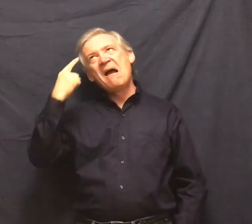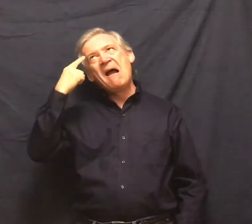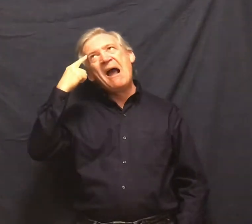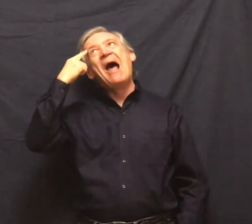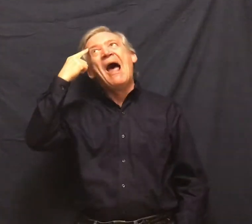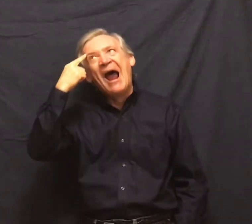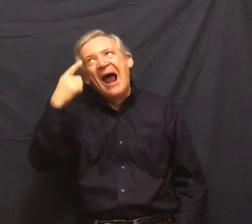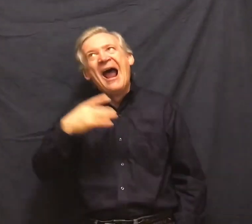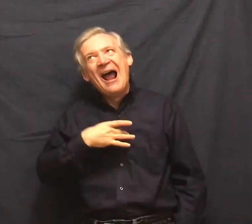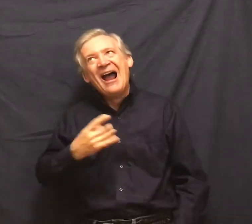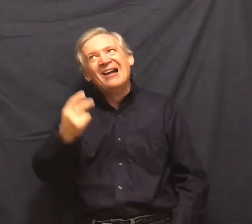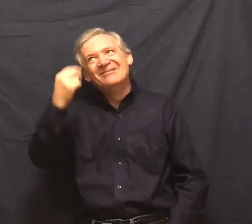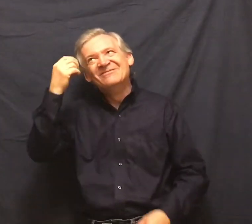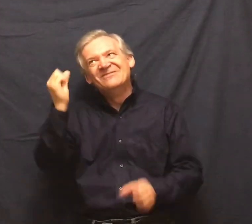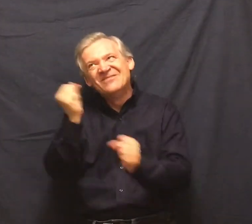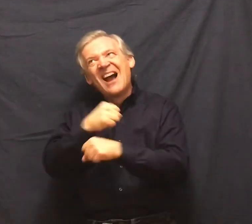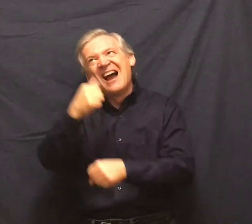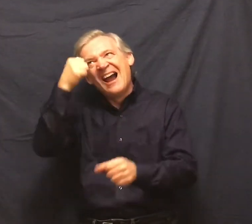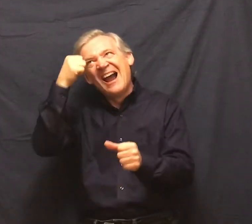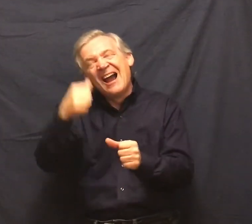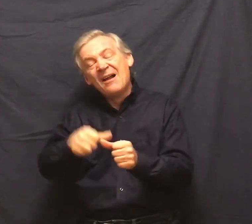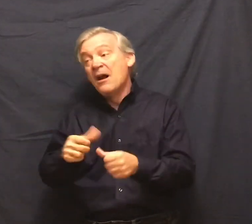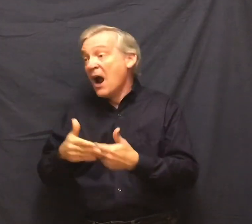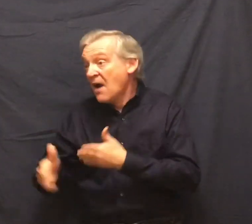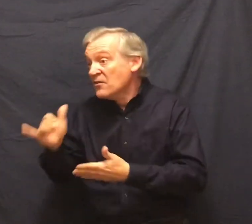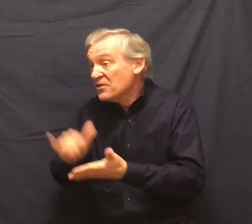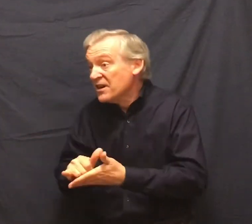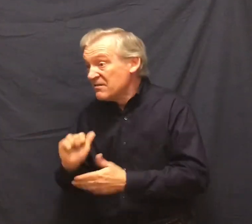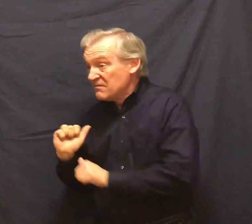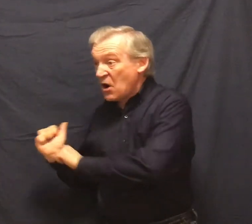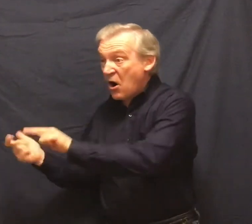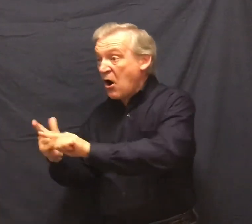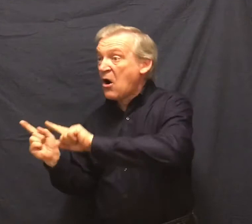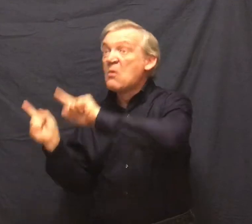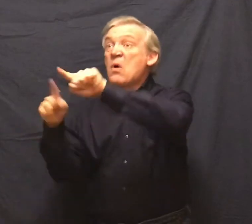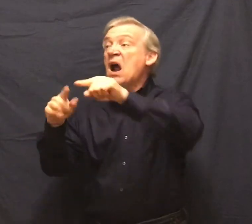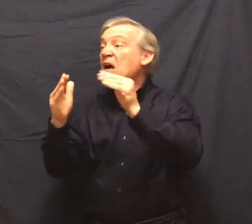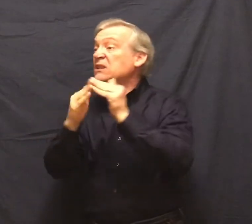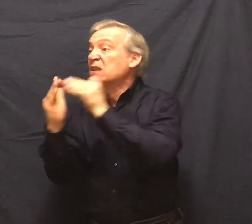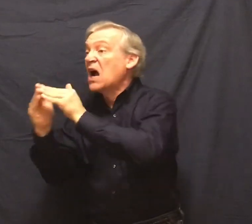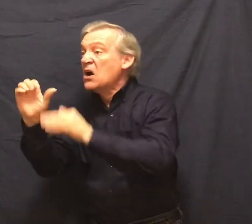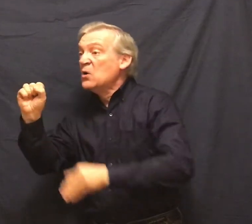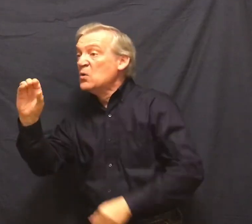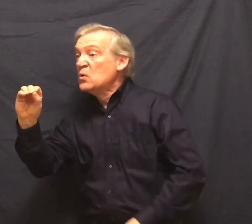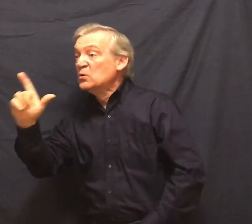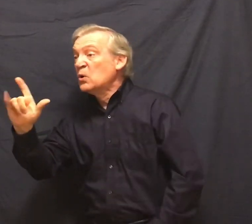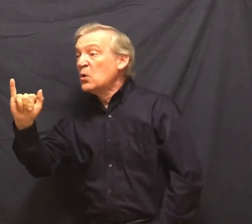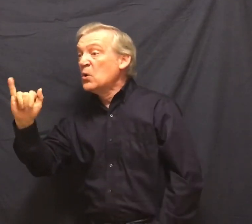After that, the guys went into Soledad and raised heck. I didn't go in there. I ain't got the poop no more.